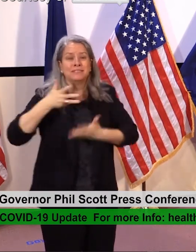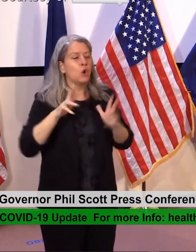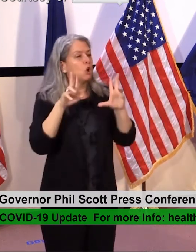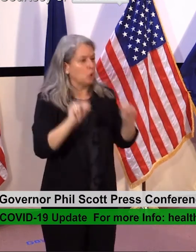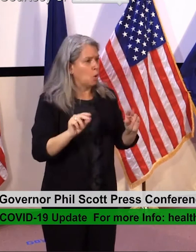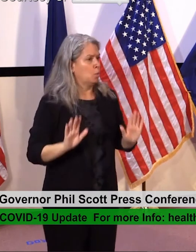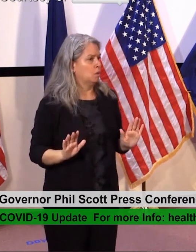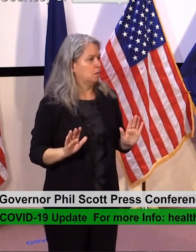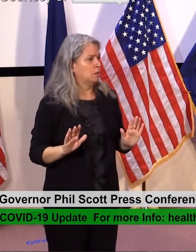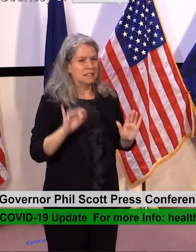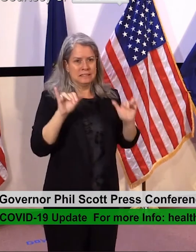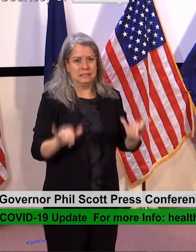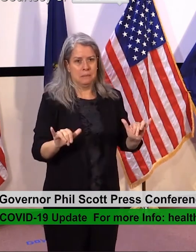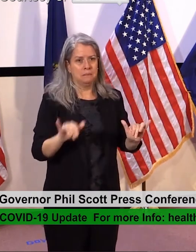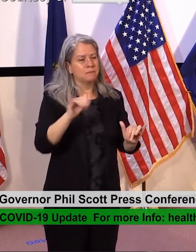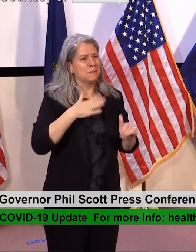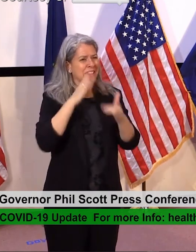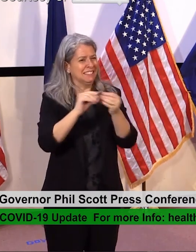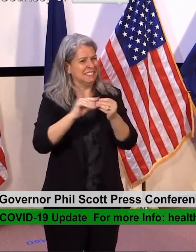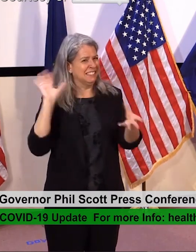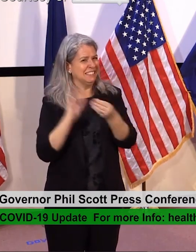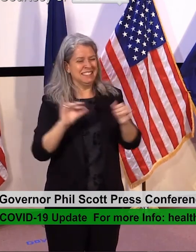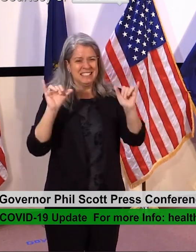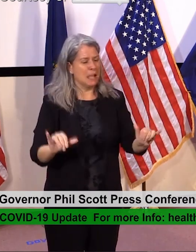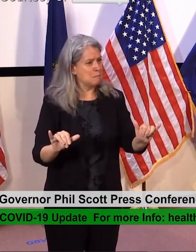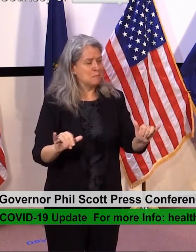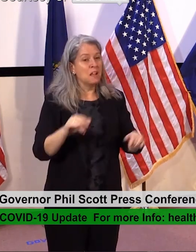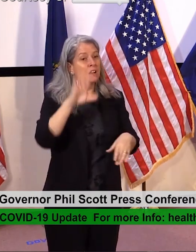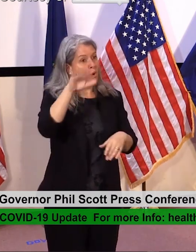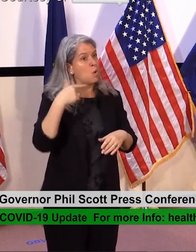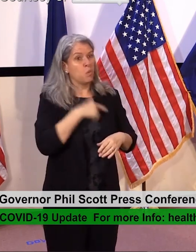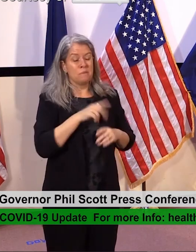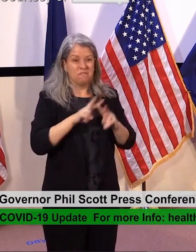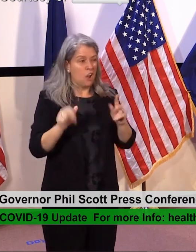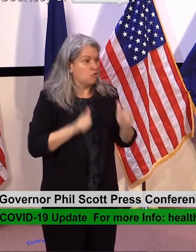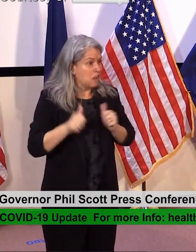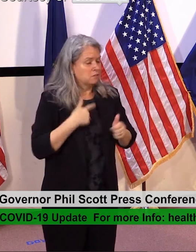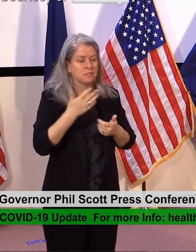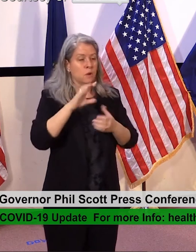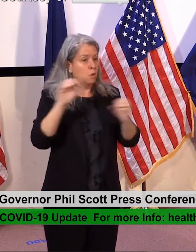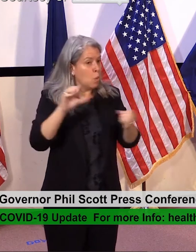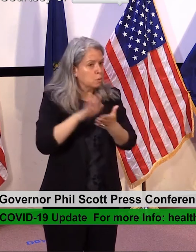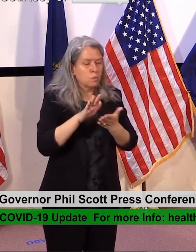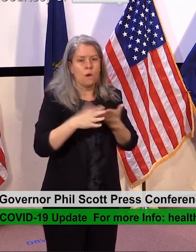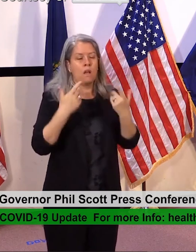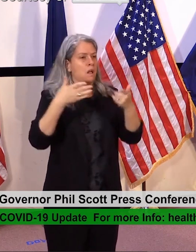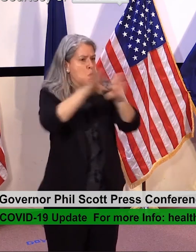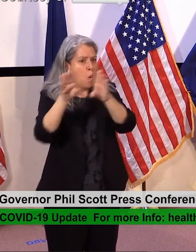this pandemic. In order to save lives, we've taken many aggressive steps to slow the spread of